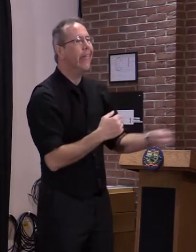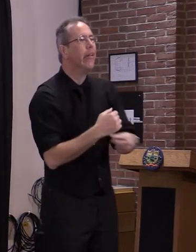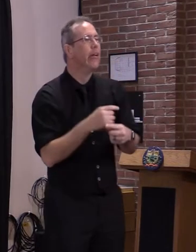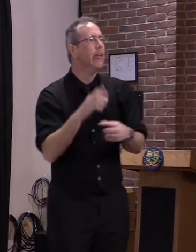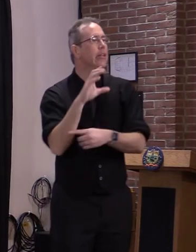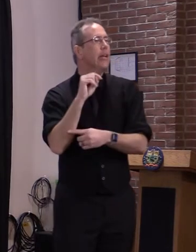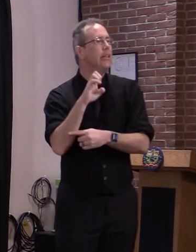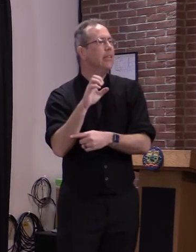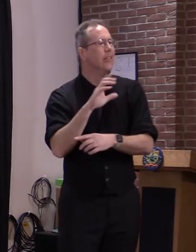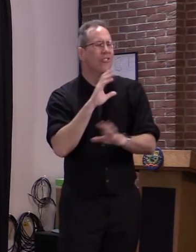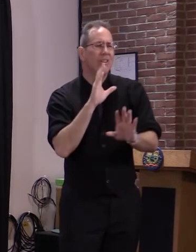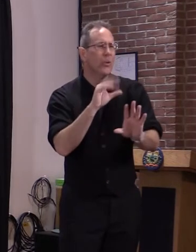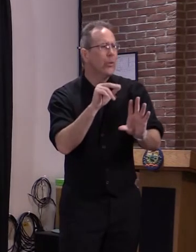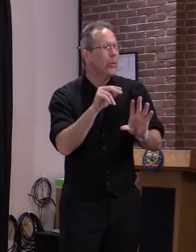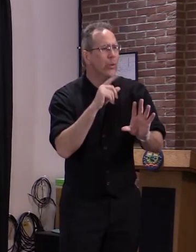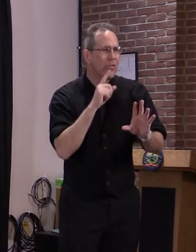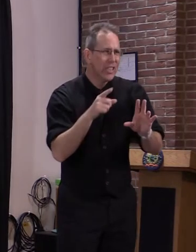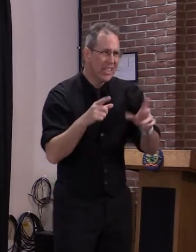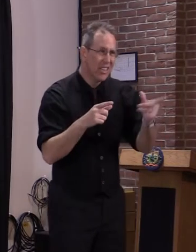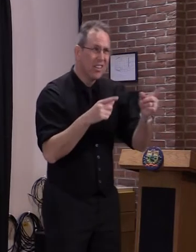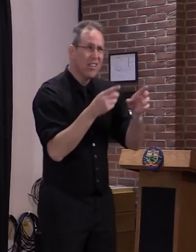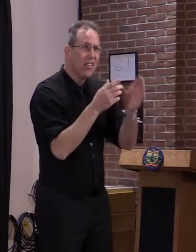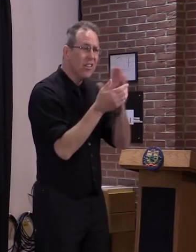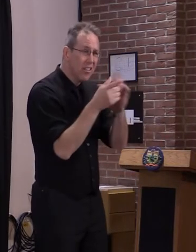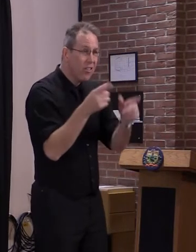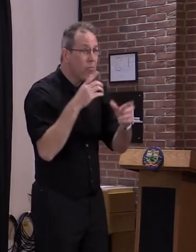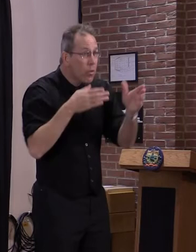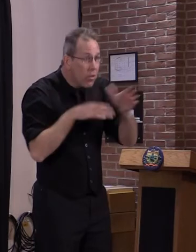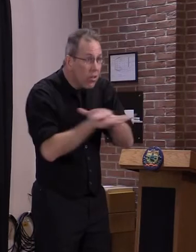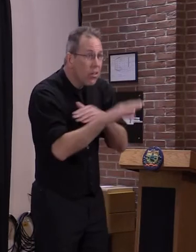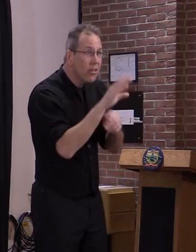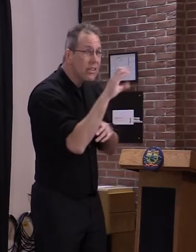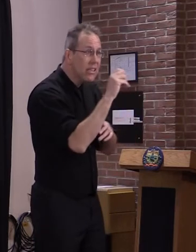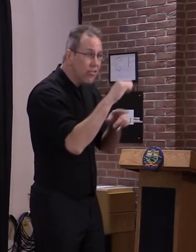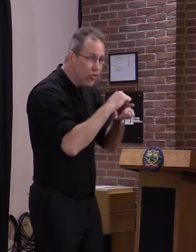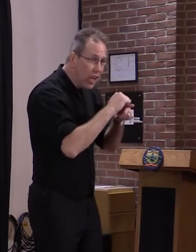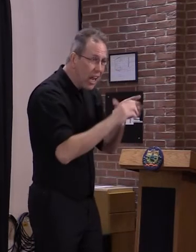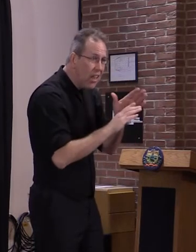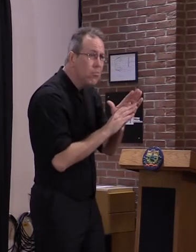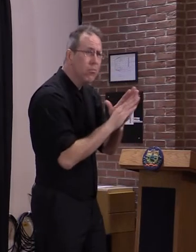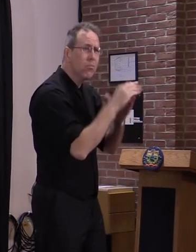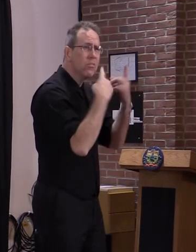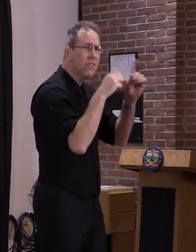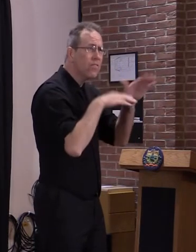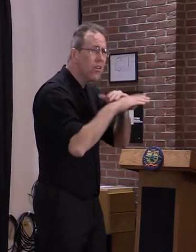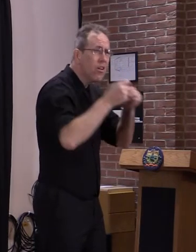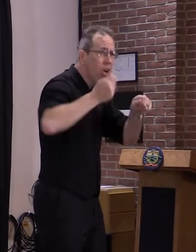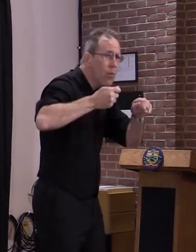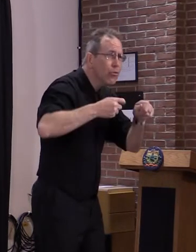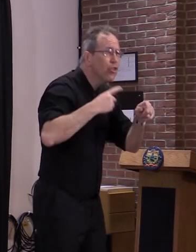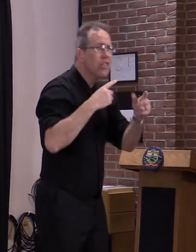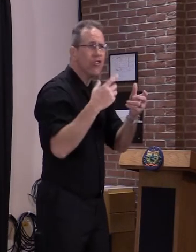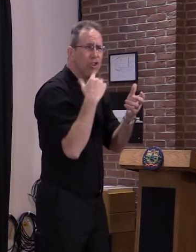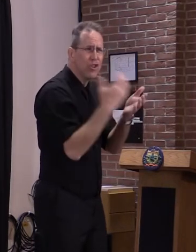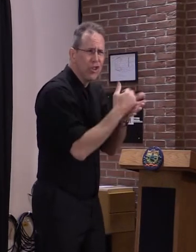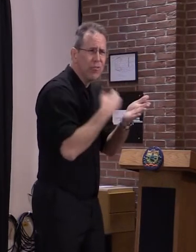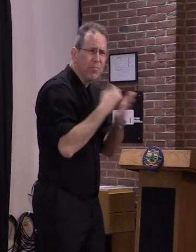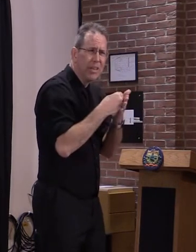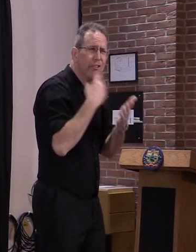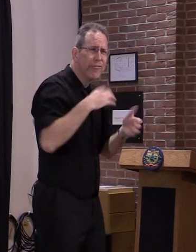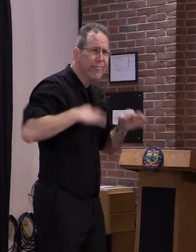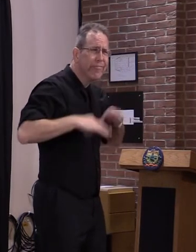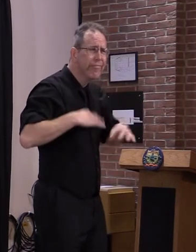know came from the trades, and I think that it's a lucrative career, and I think we